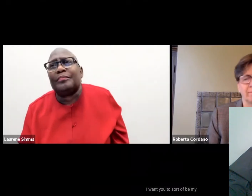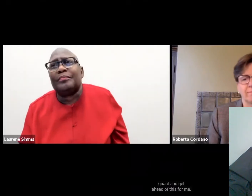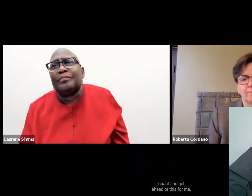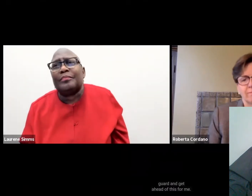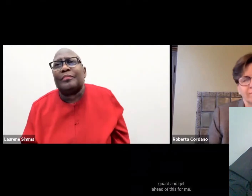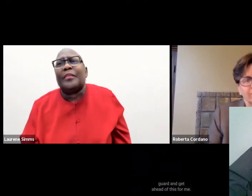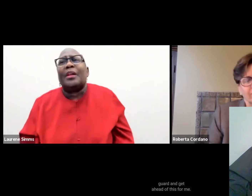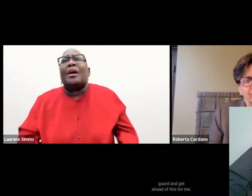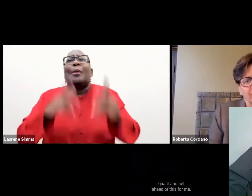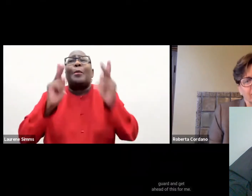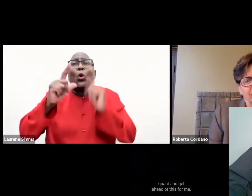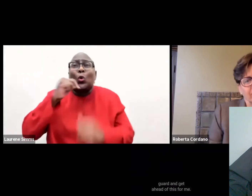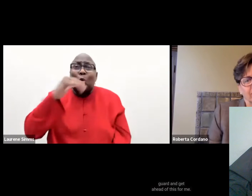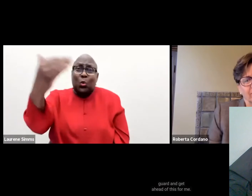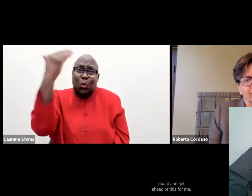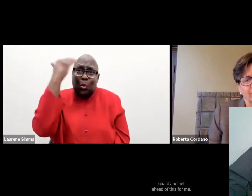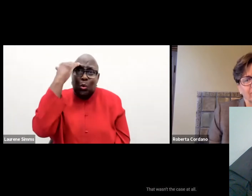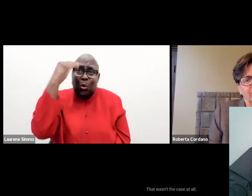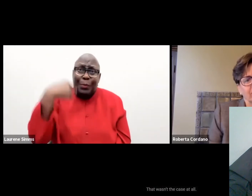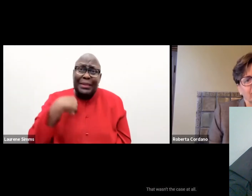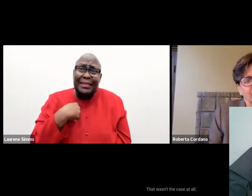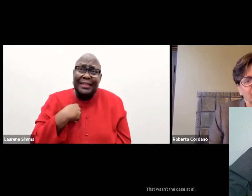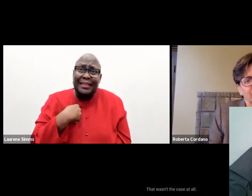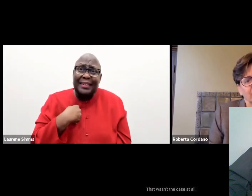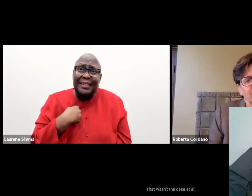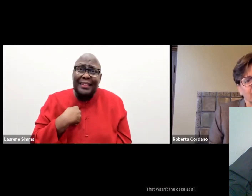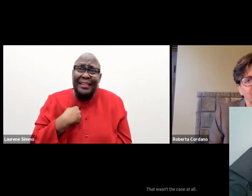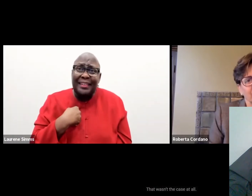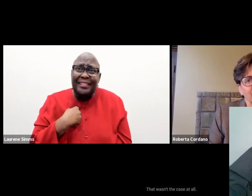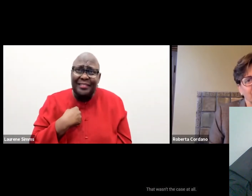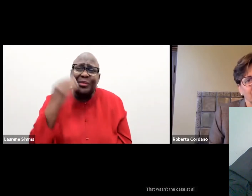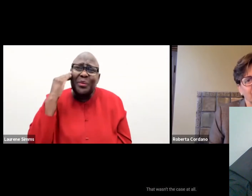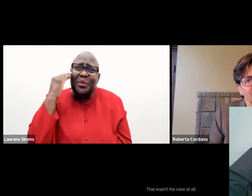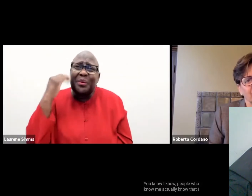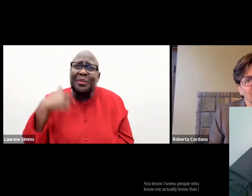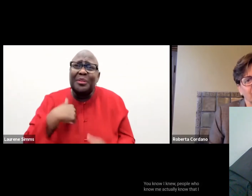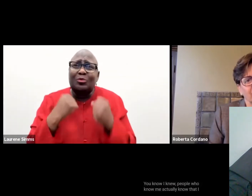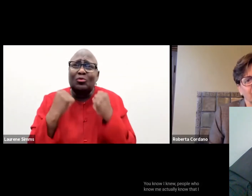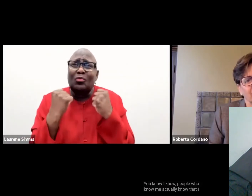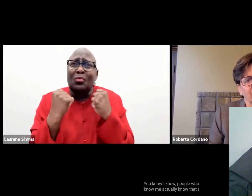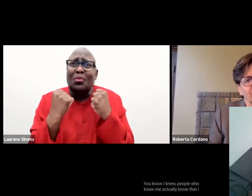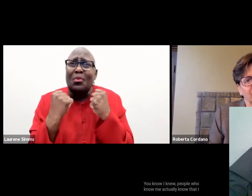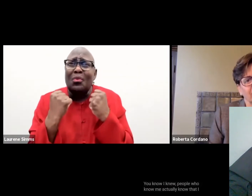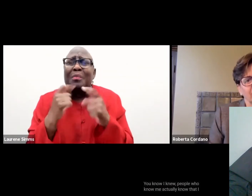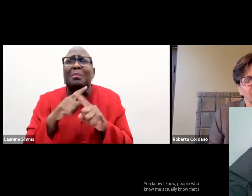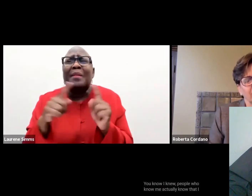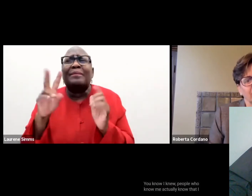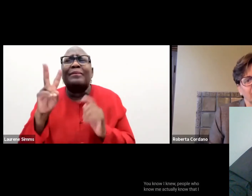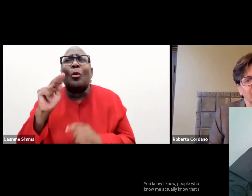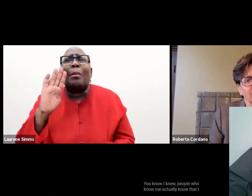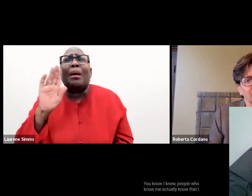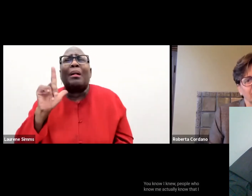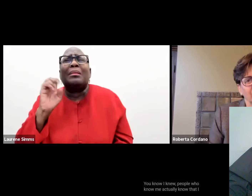in front of me. I want to sort out, and this wasn't the case at all.